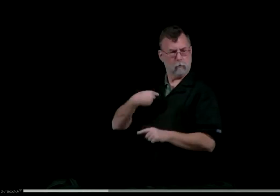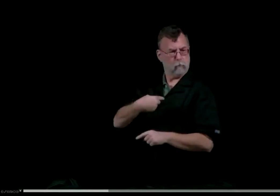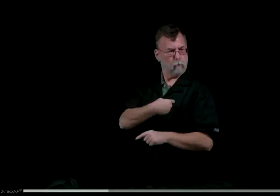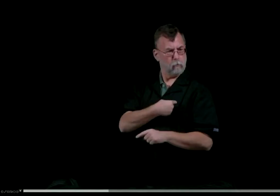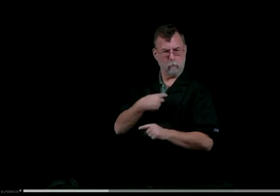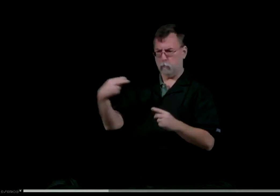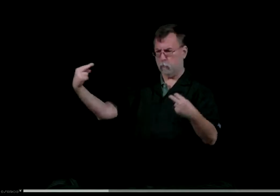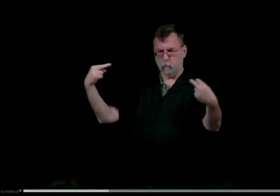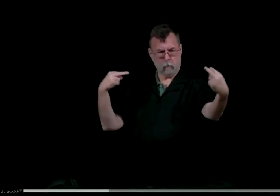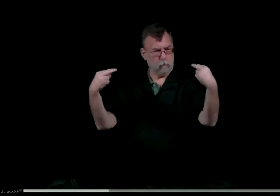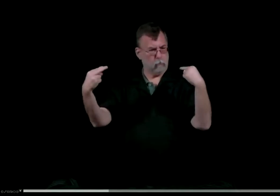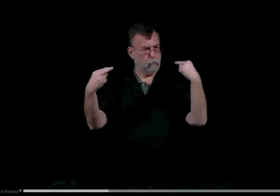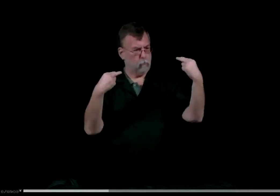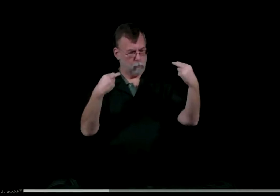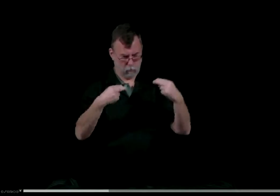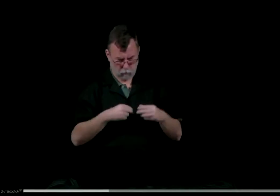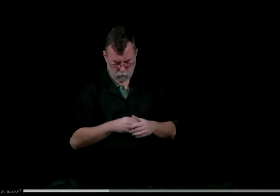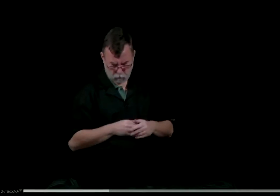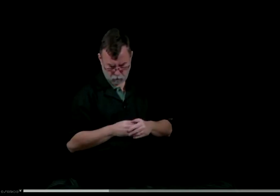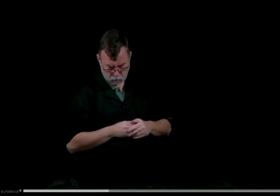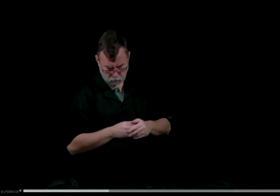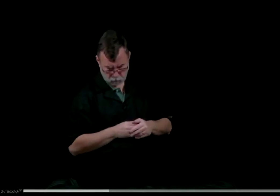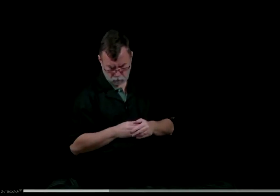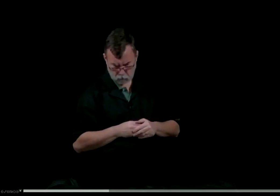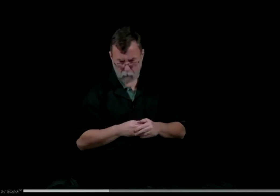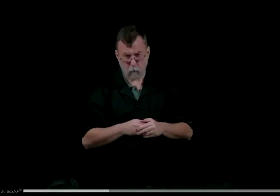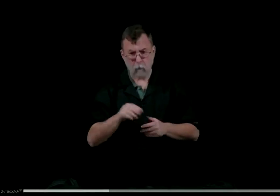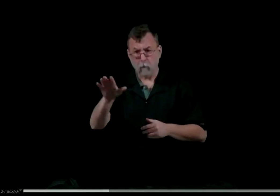And by how people will perceive us, how people will look at us.